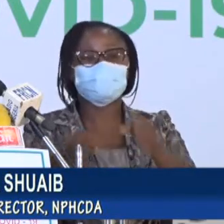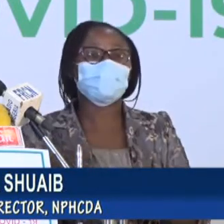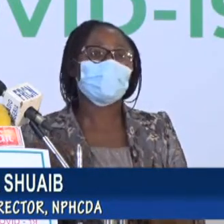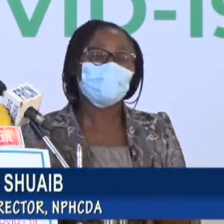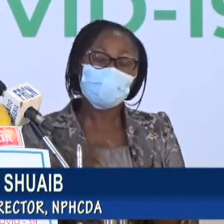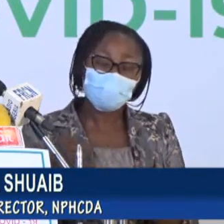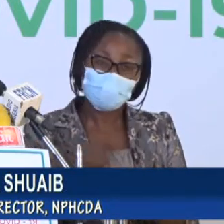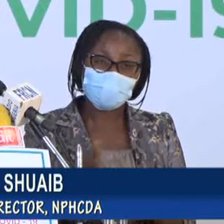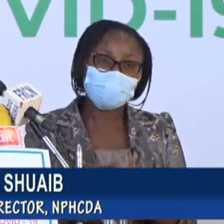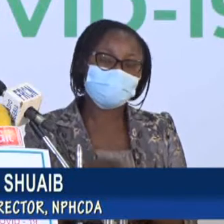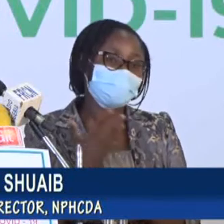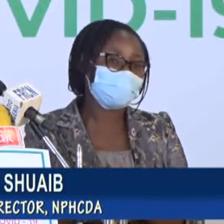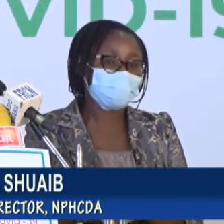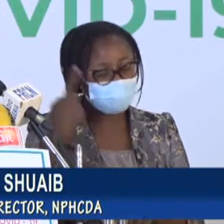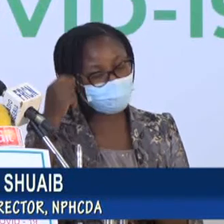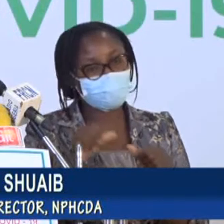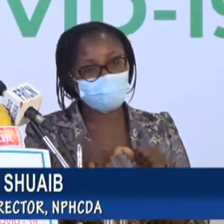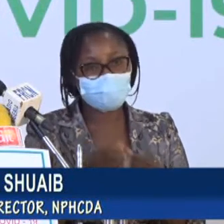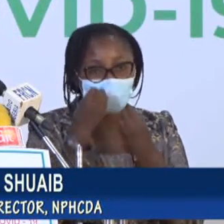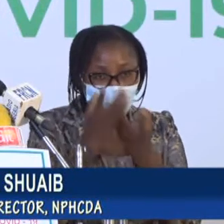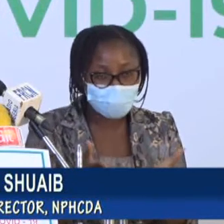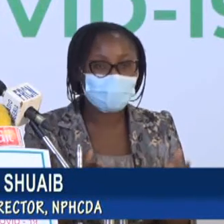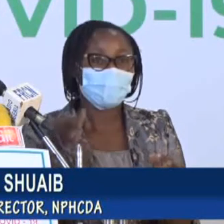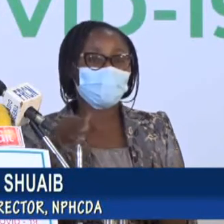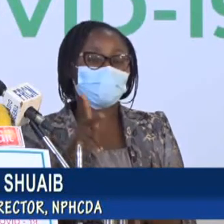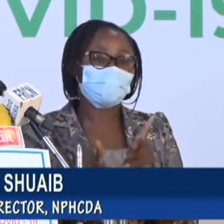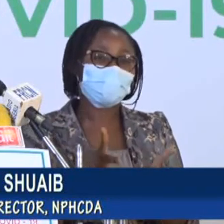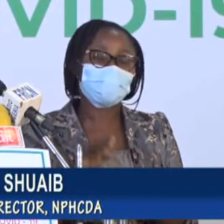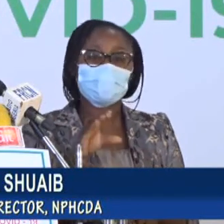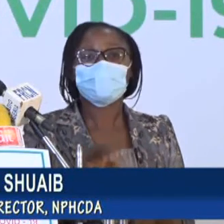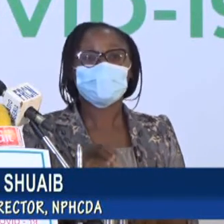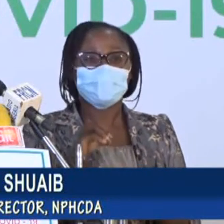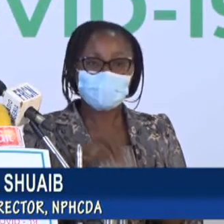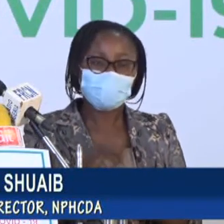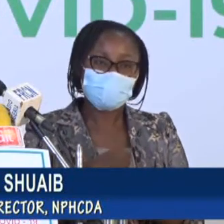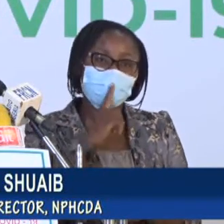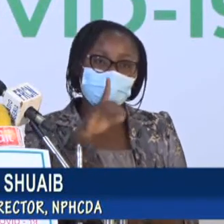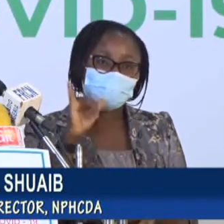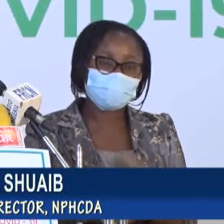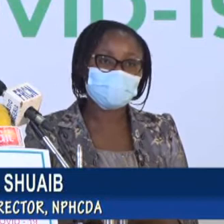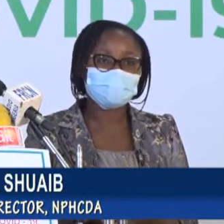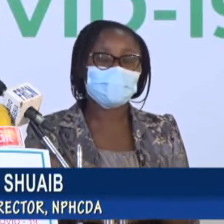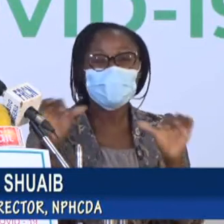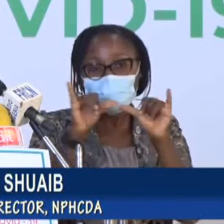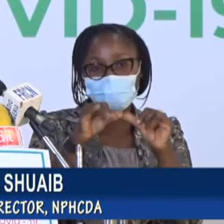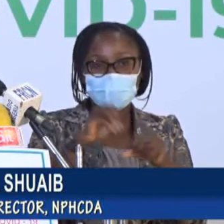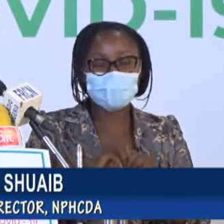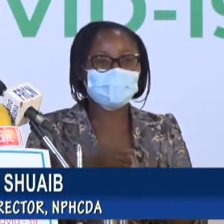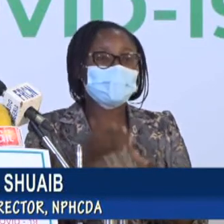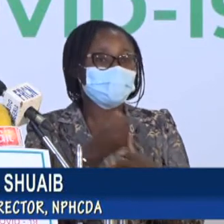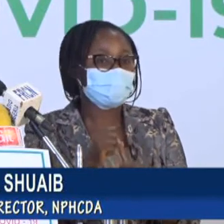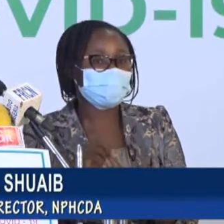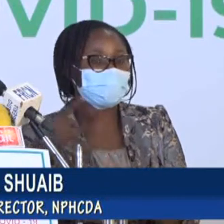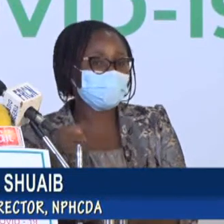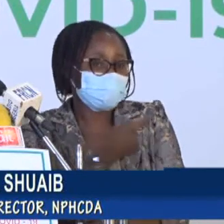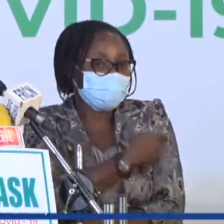for the continued alliance of civil society organizations in ensuring equity in the deployment of the vaccines